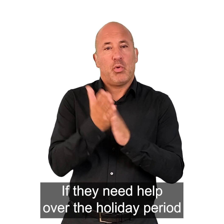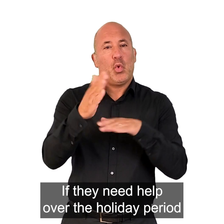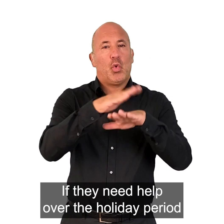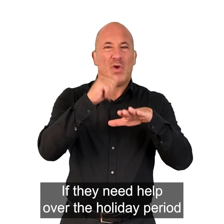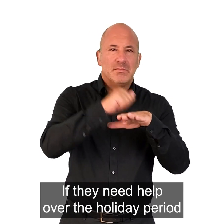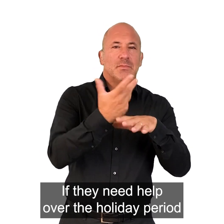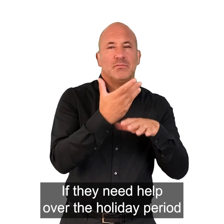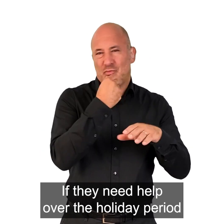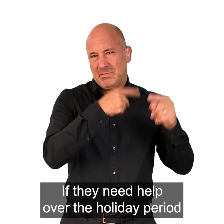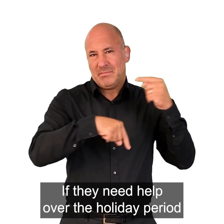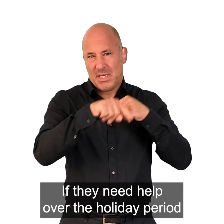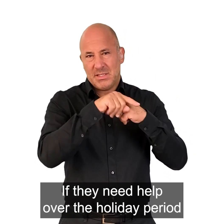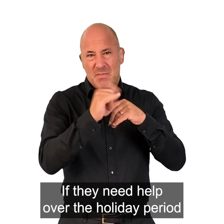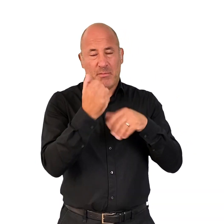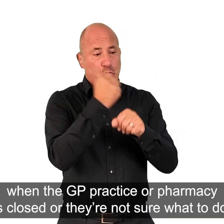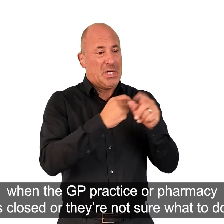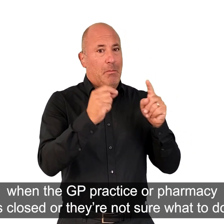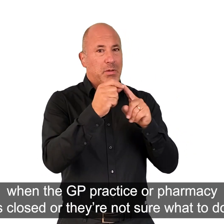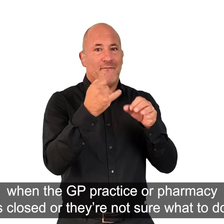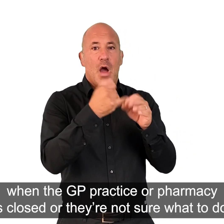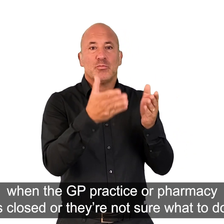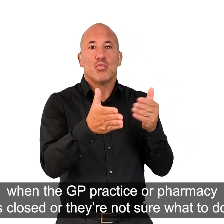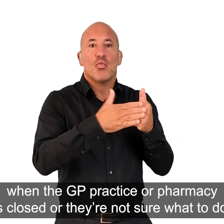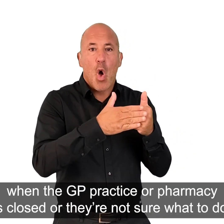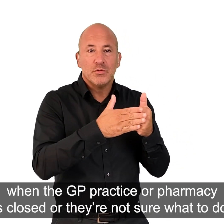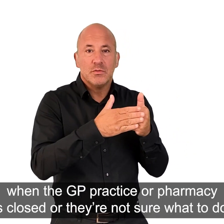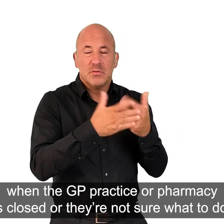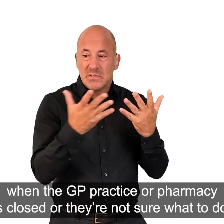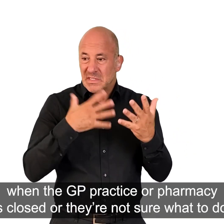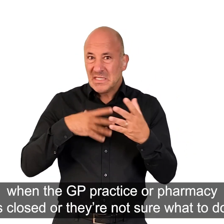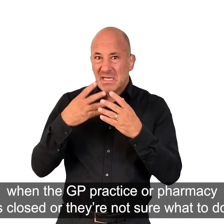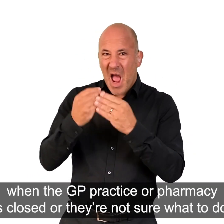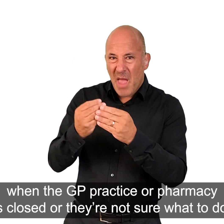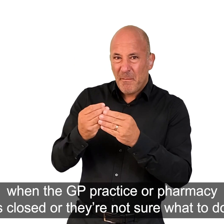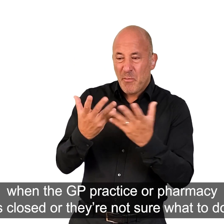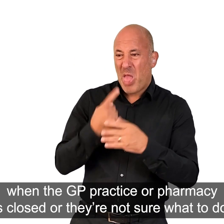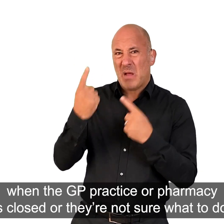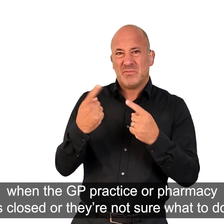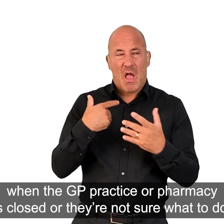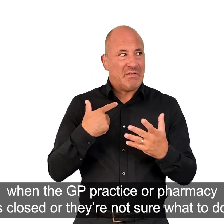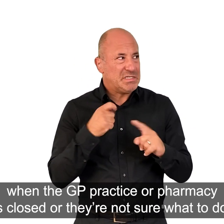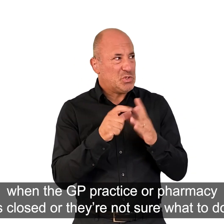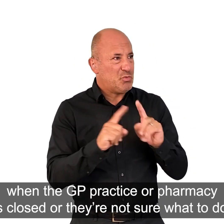If they need help over the holiday period, when the GP practice or pharmacy is closed or they're not sure what to